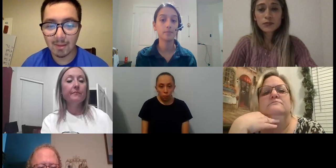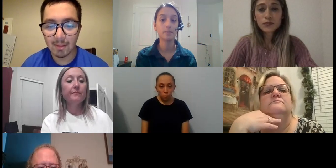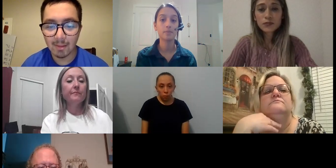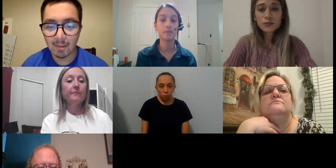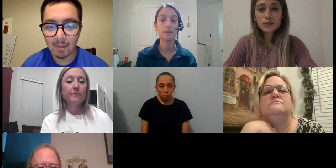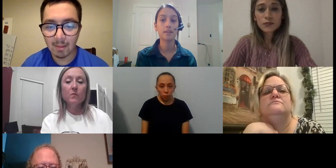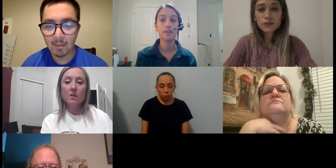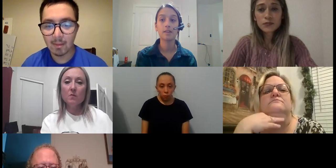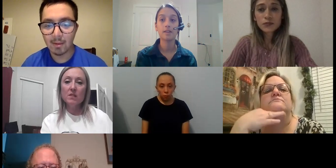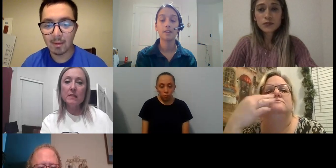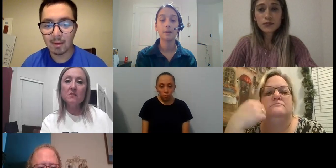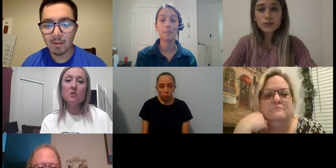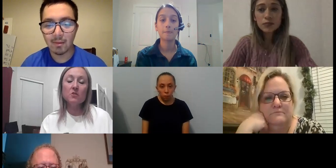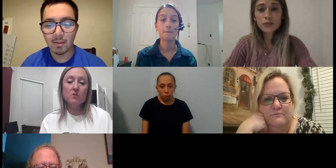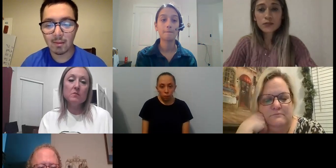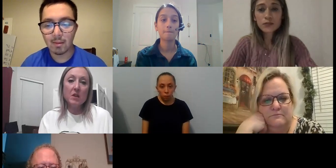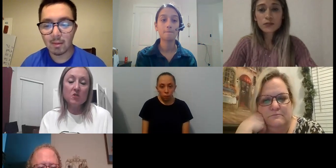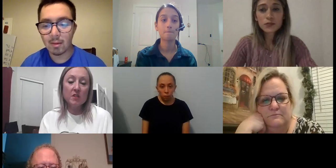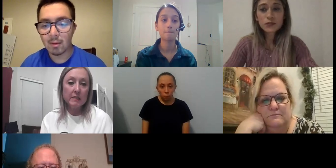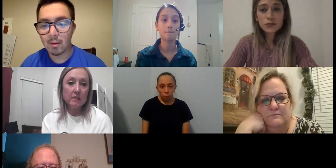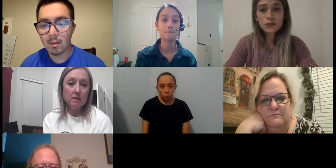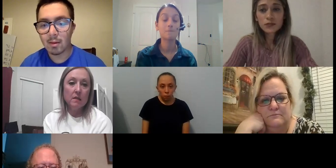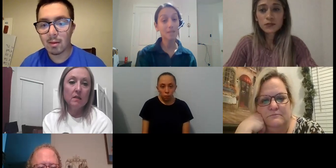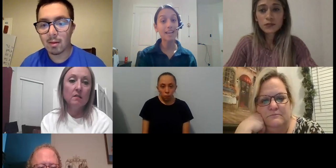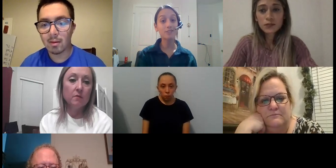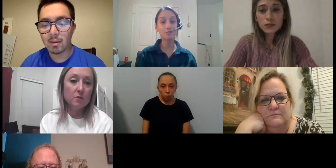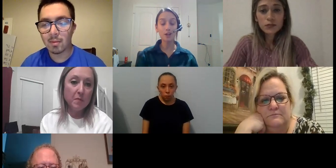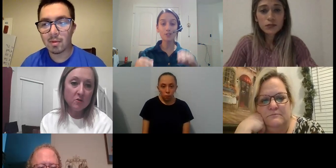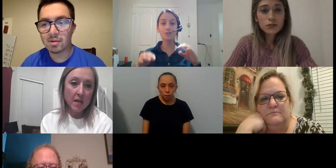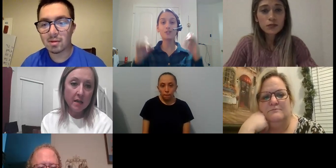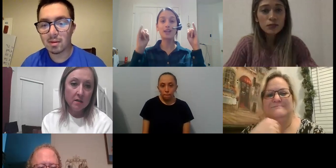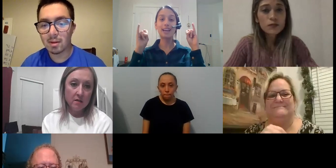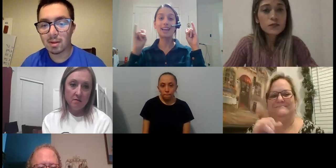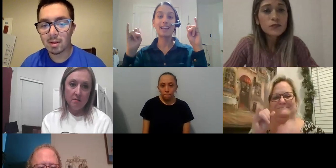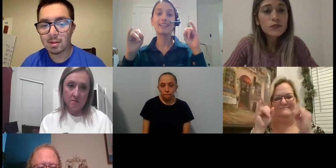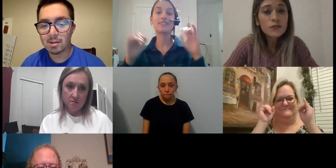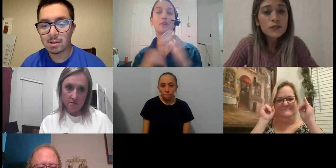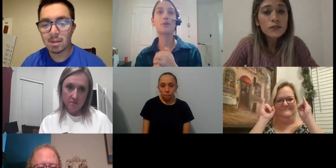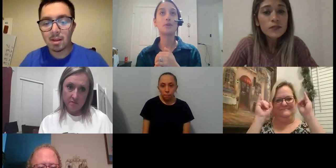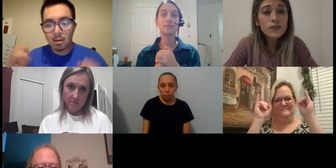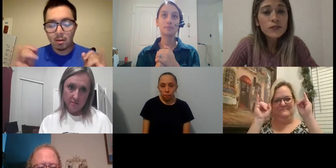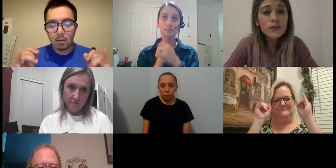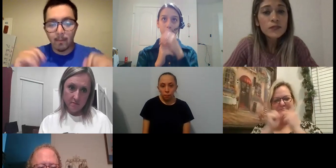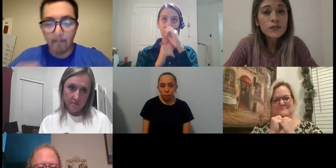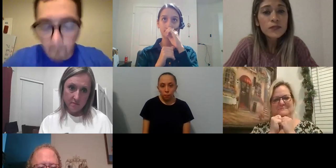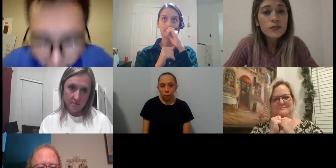Anything? What's instructional specialist or special ed?